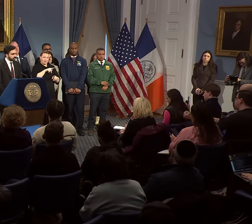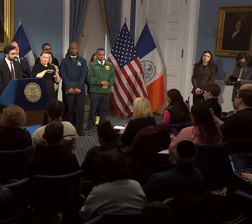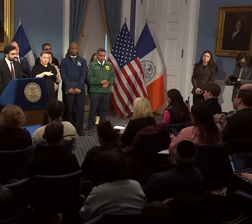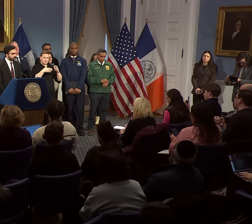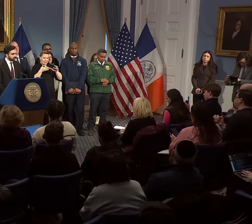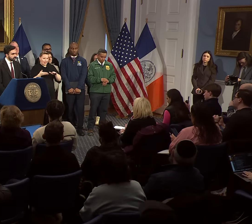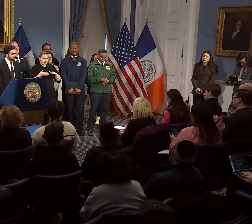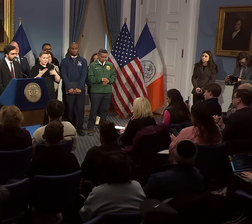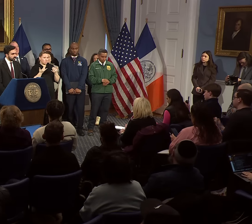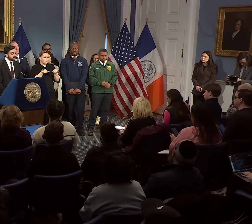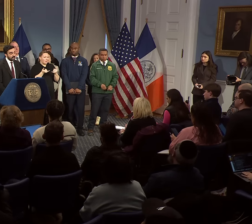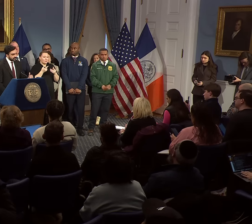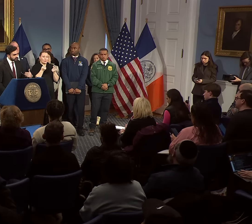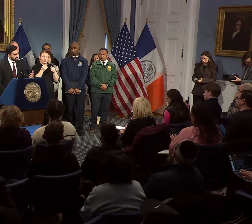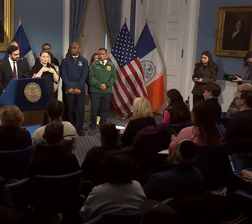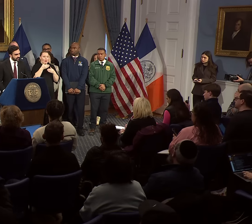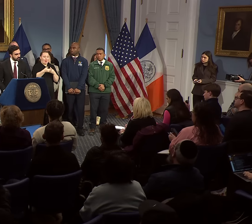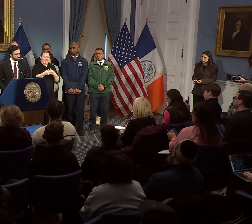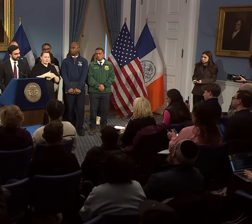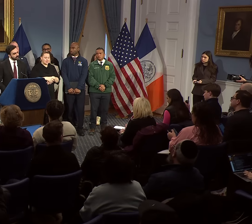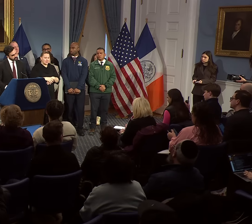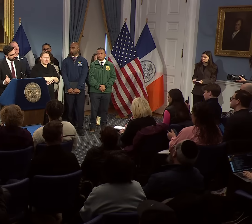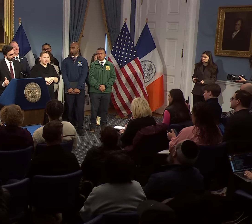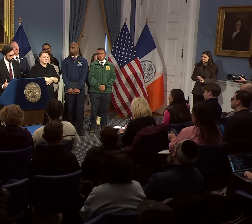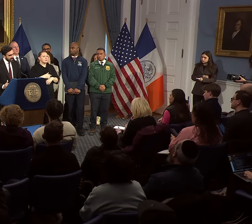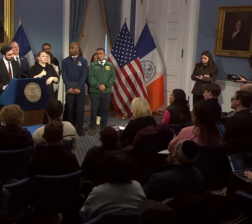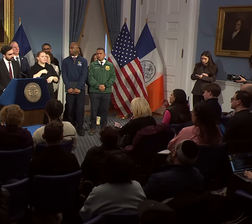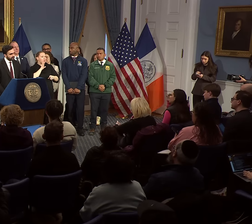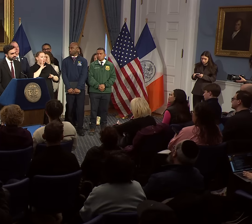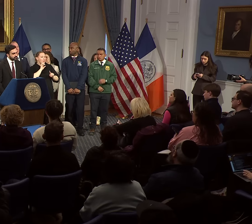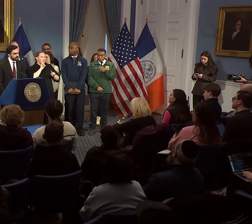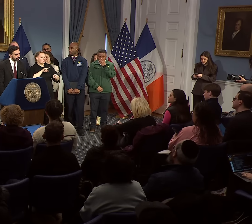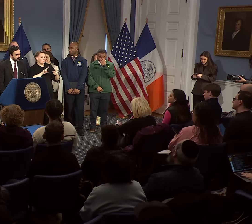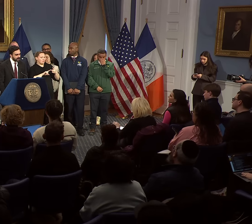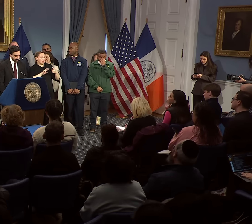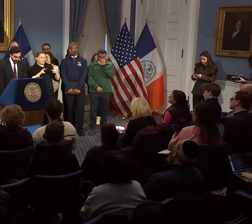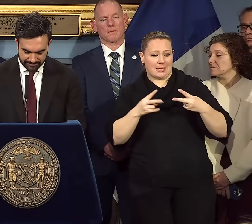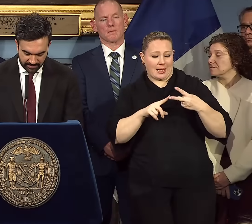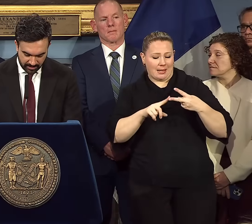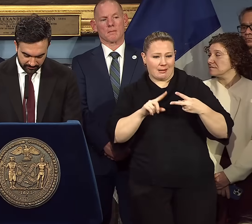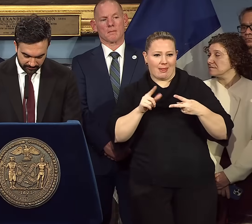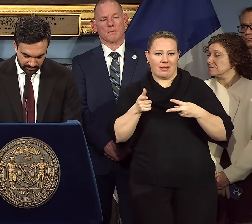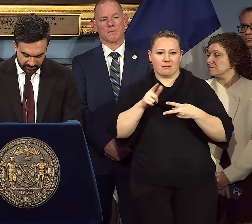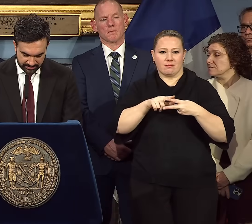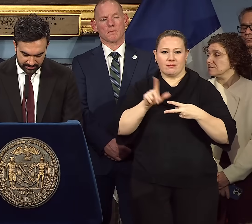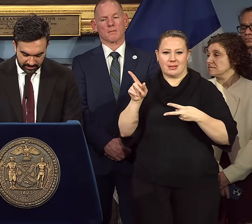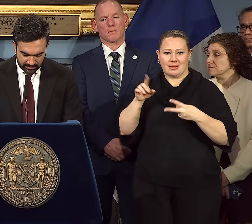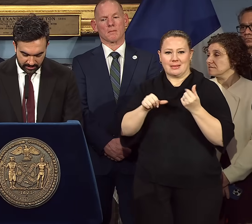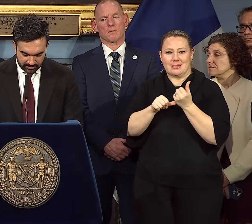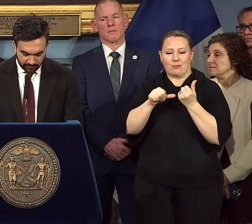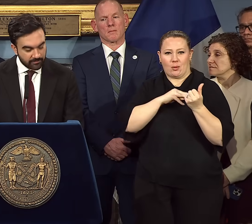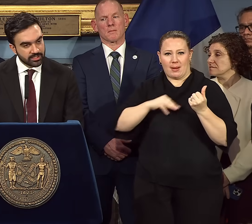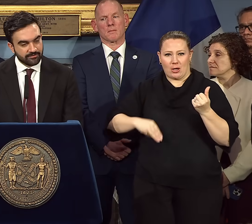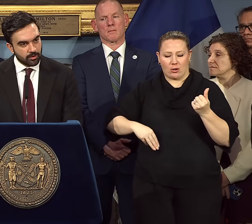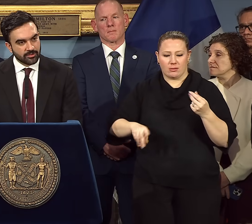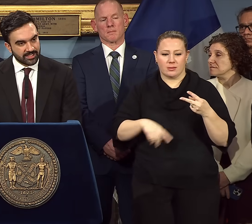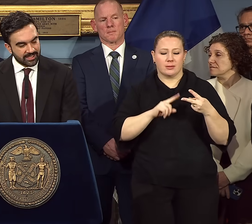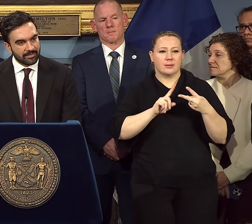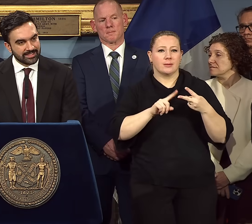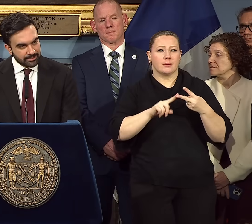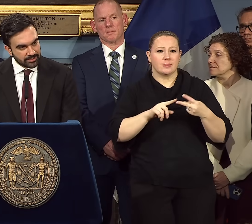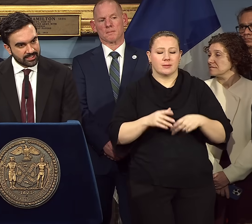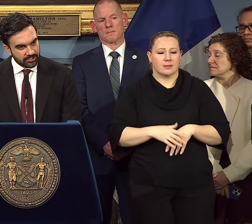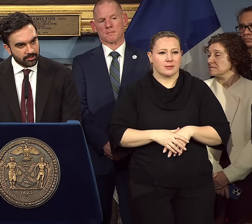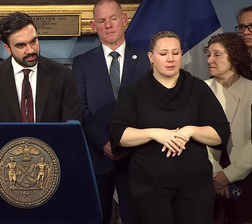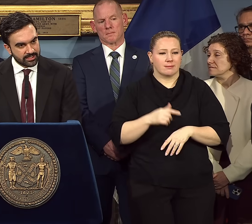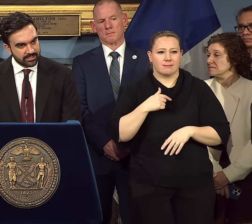far as getting people off the streets? So I'll answer the second question first, and then I'm going to pass it over to our Deputy Mayor Kersen for the first question. So first and foremost, I send